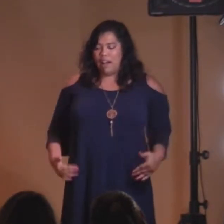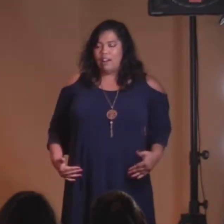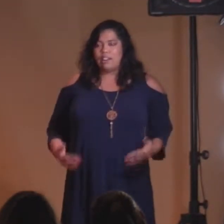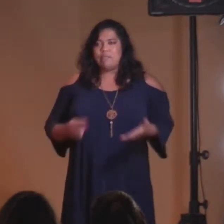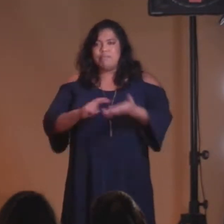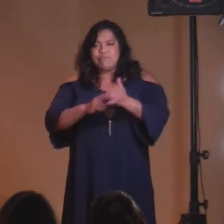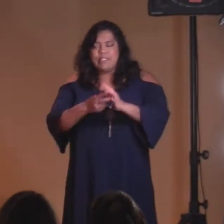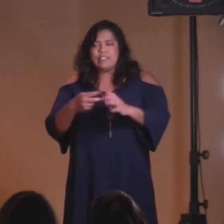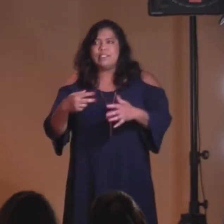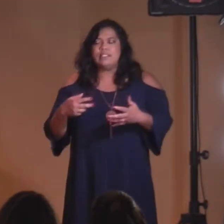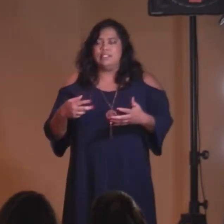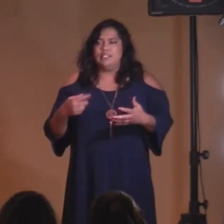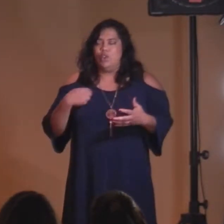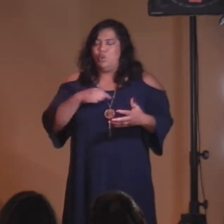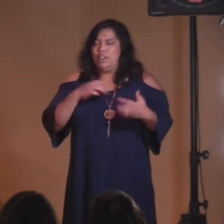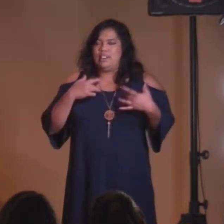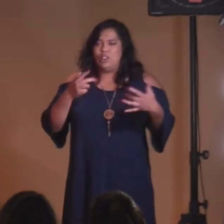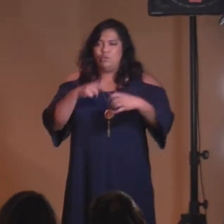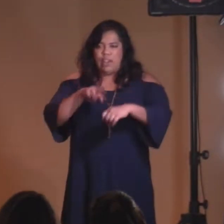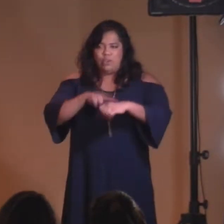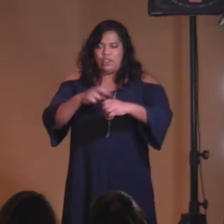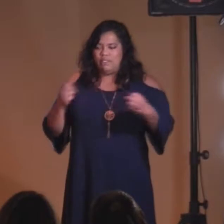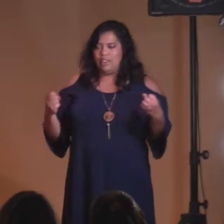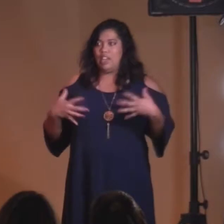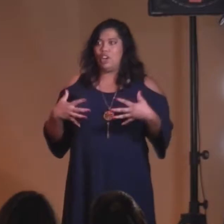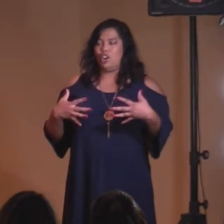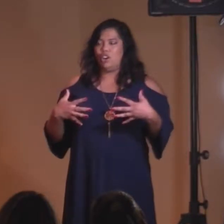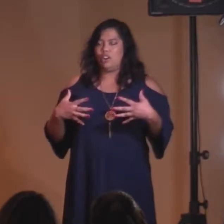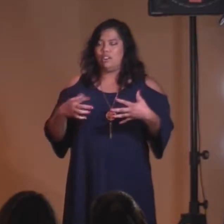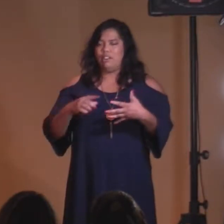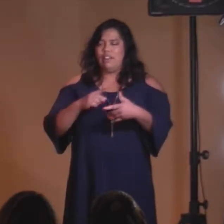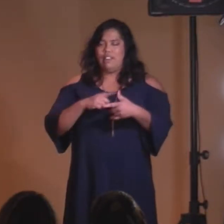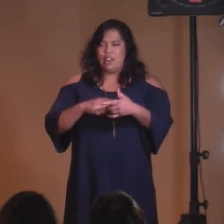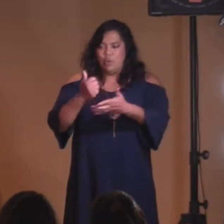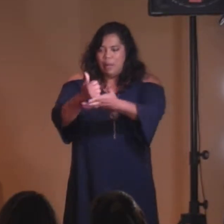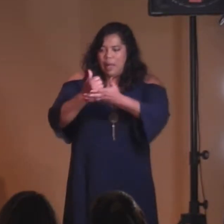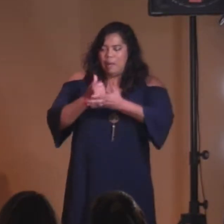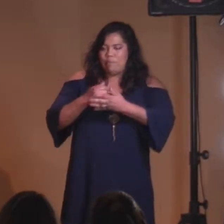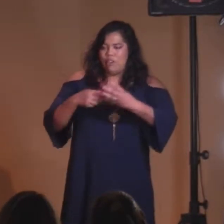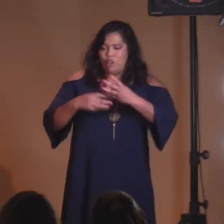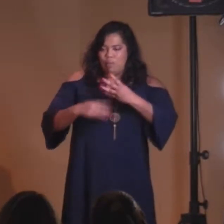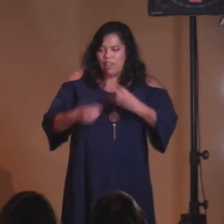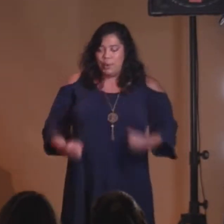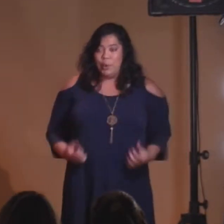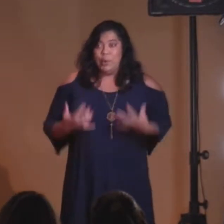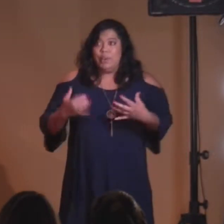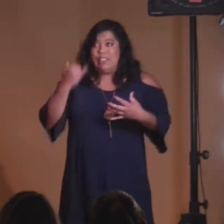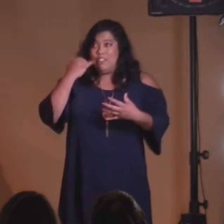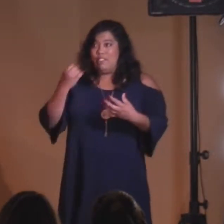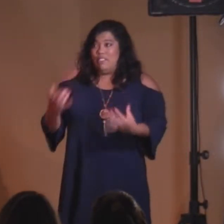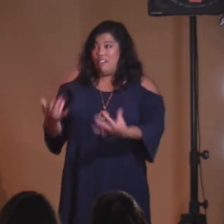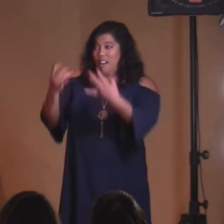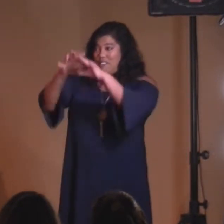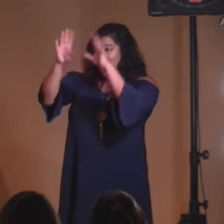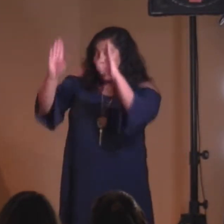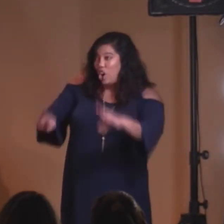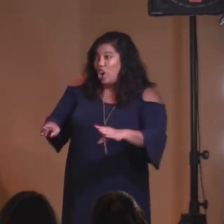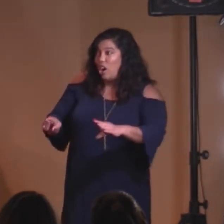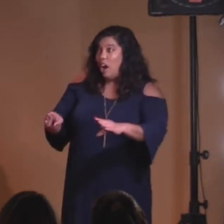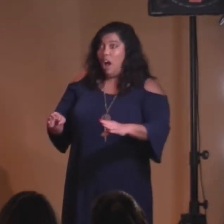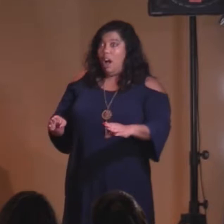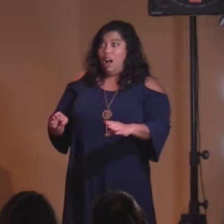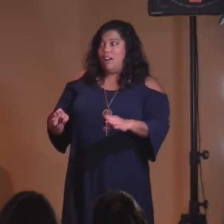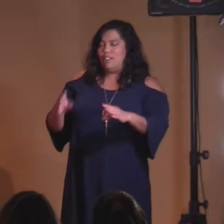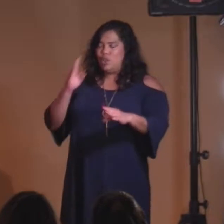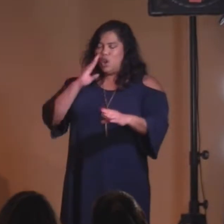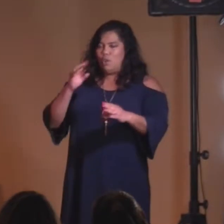the fear response helps the adrenaline flow to help get you out of a burning building. Like, so